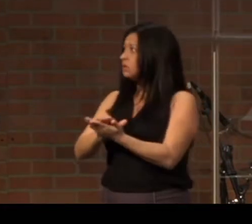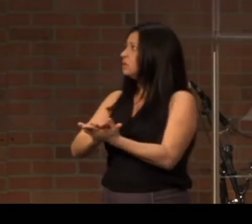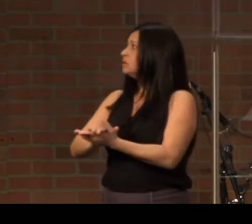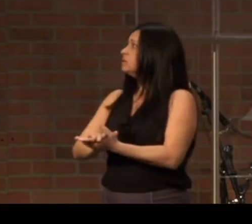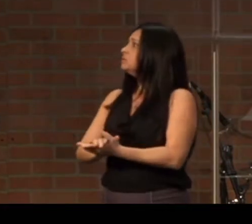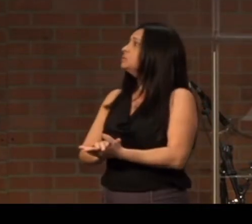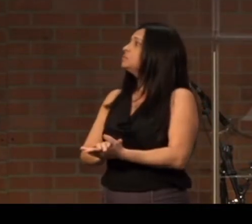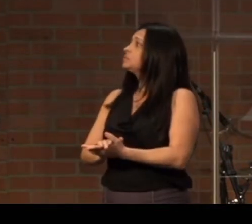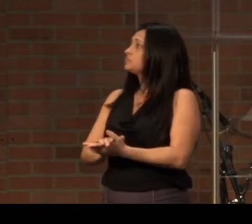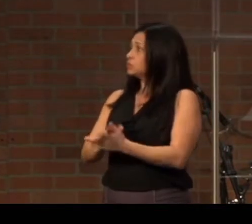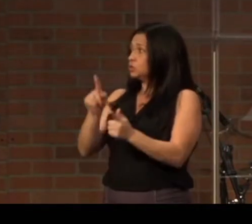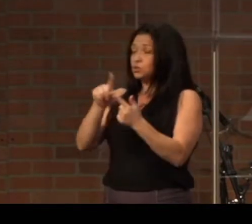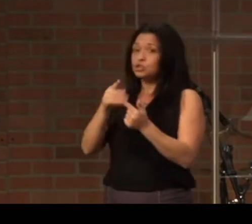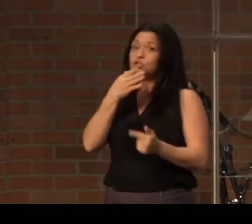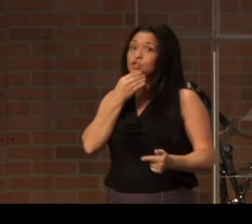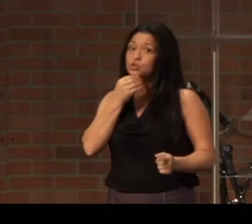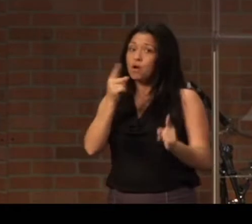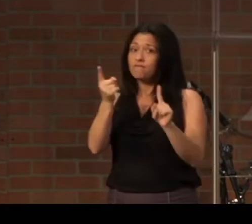also to the Greek.